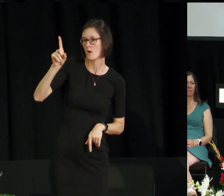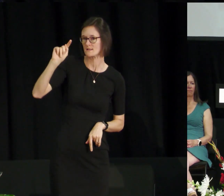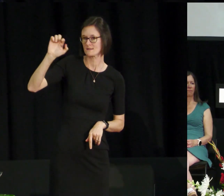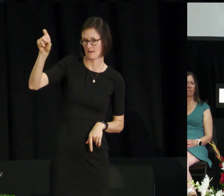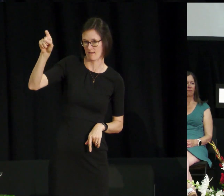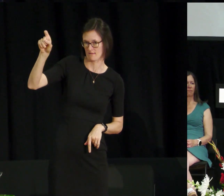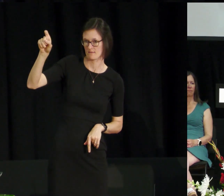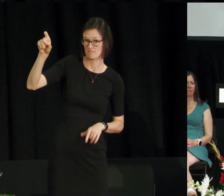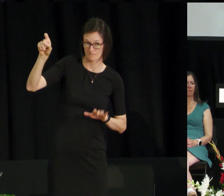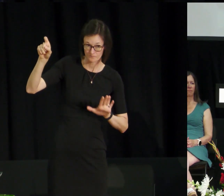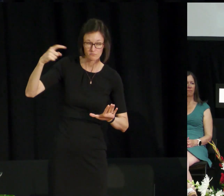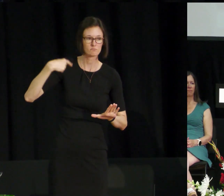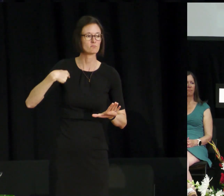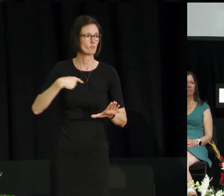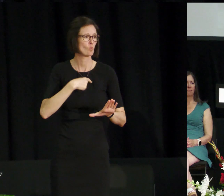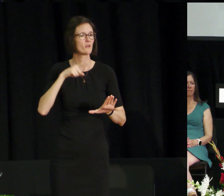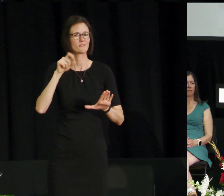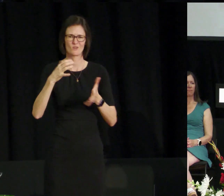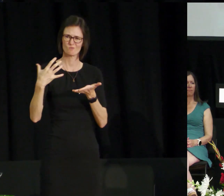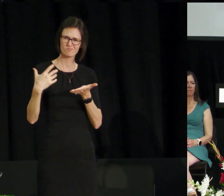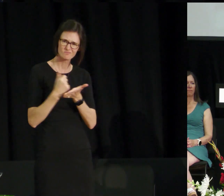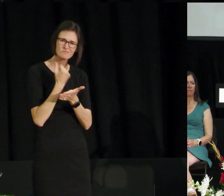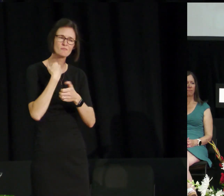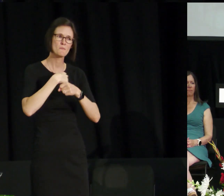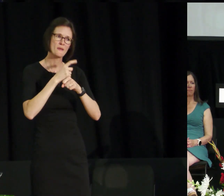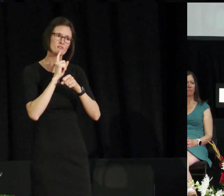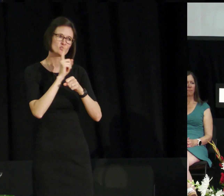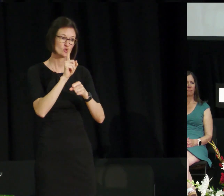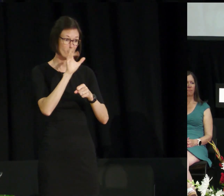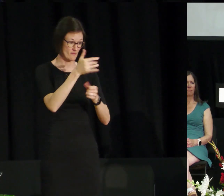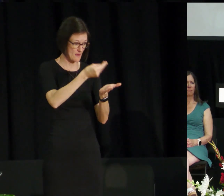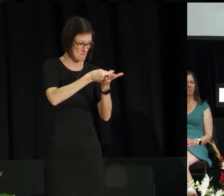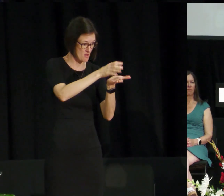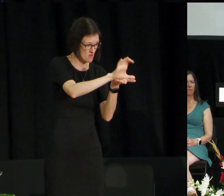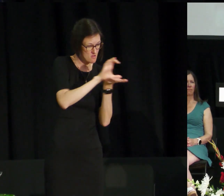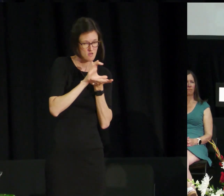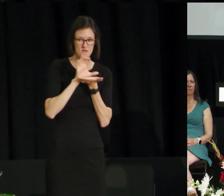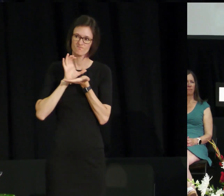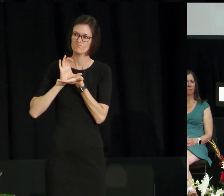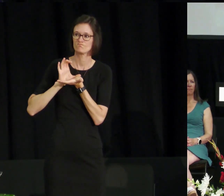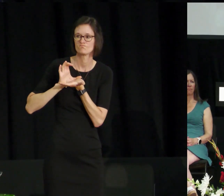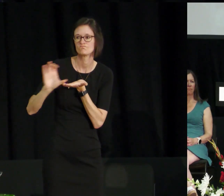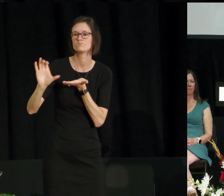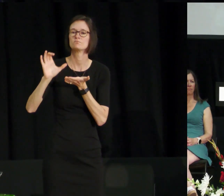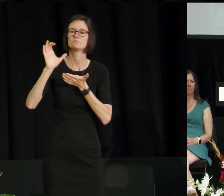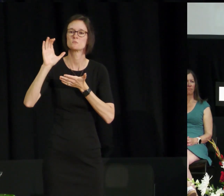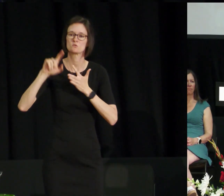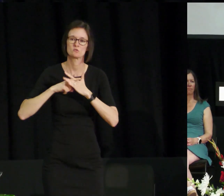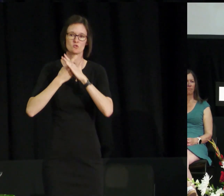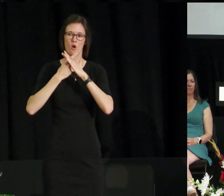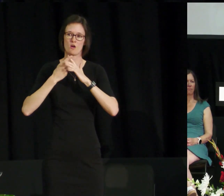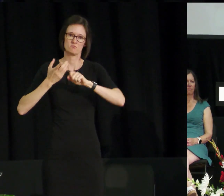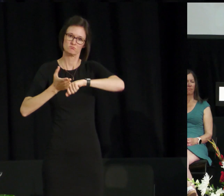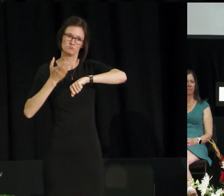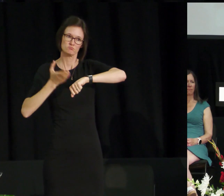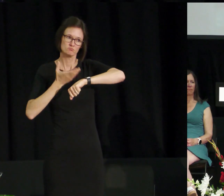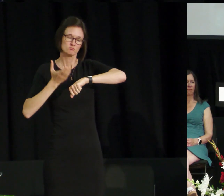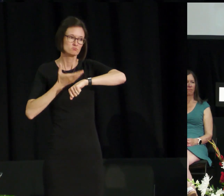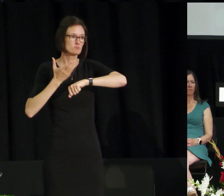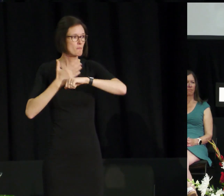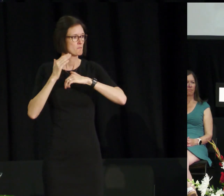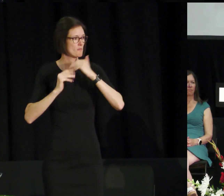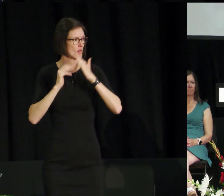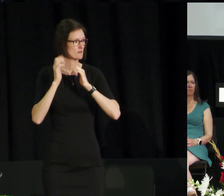share And make sure that we start building So I saw That I could do something And within that